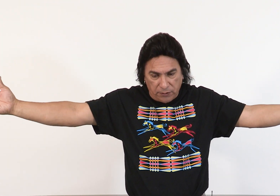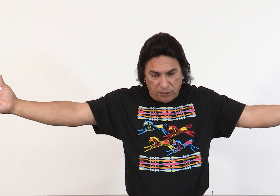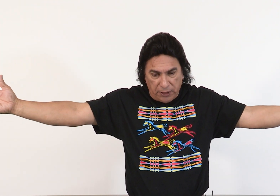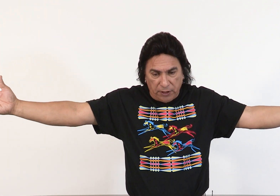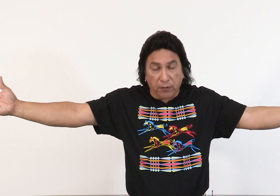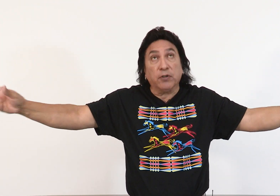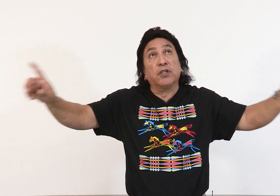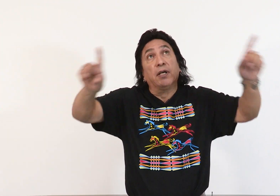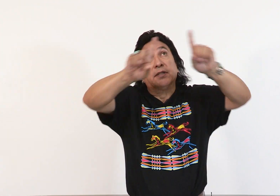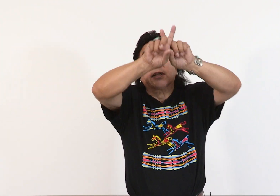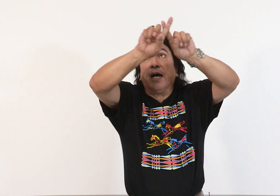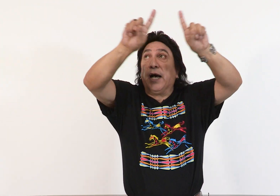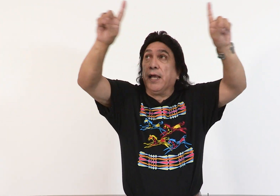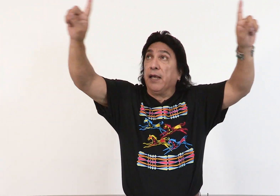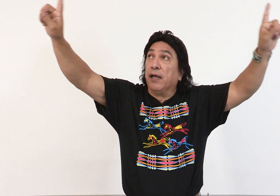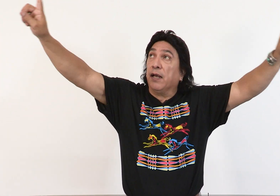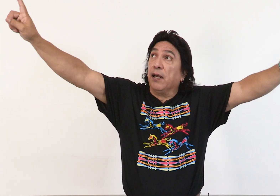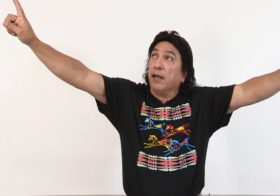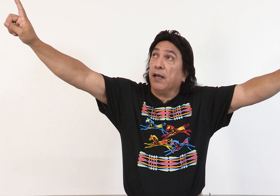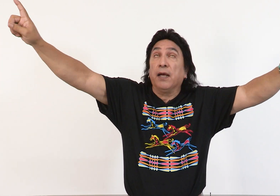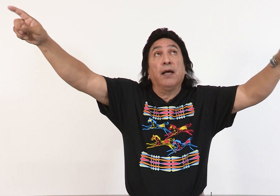see the difference. Sky,